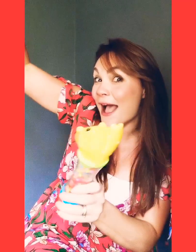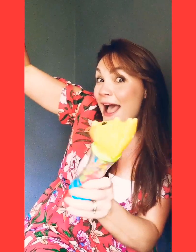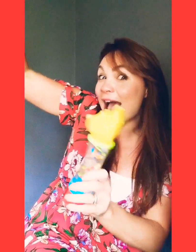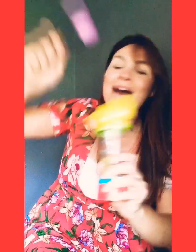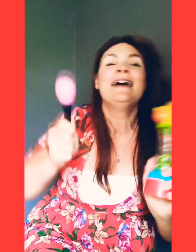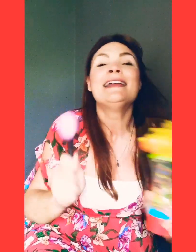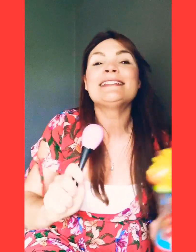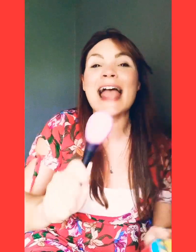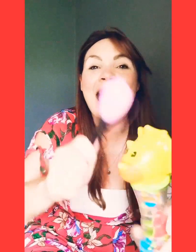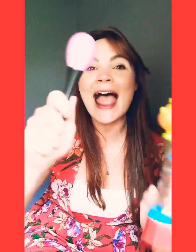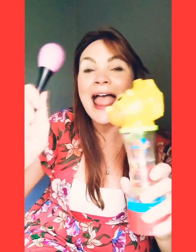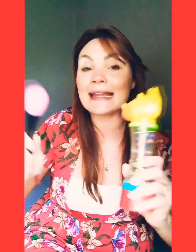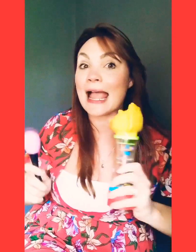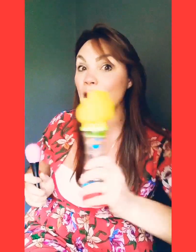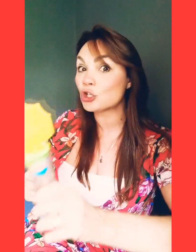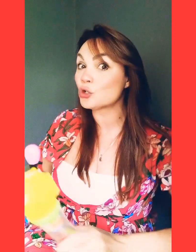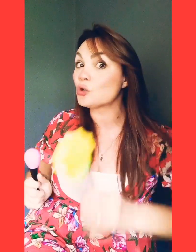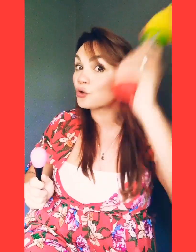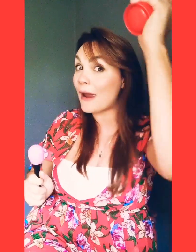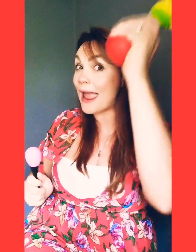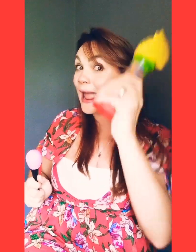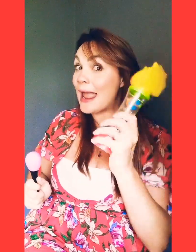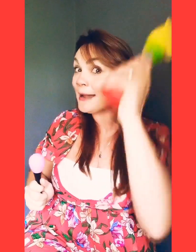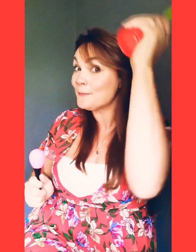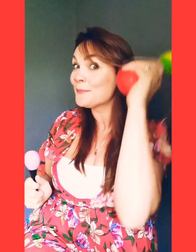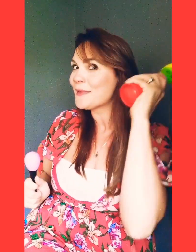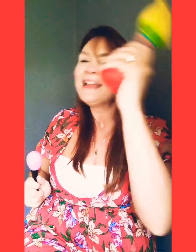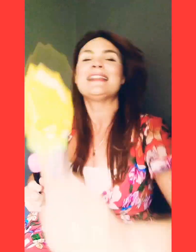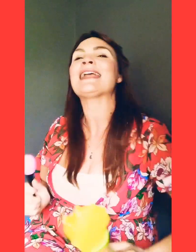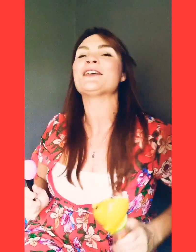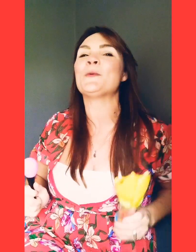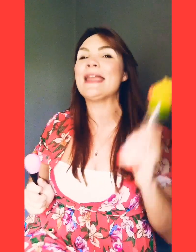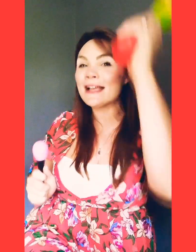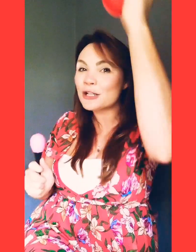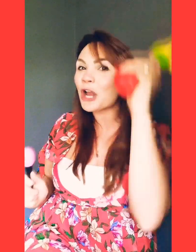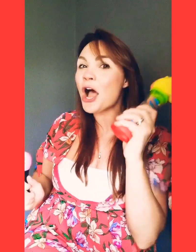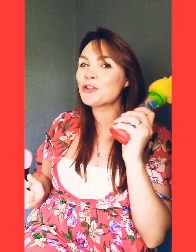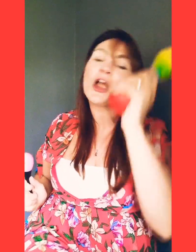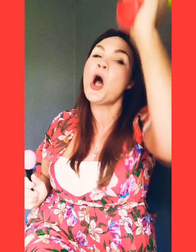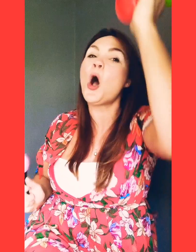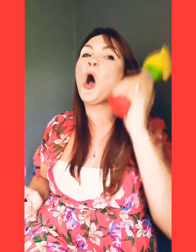Choo-choo train! Like the wheel go choo!